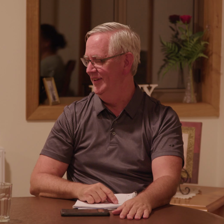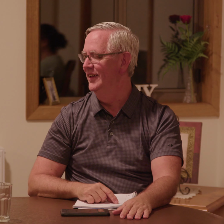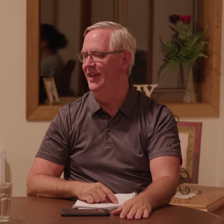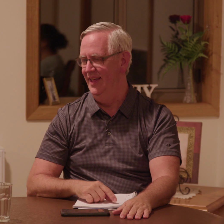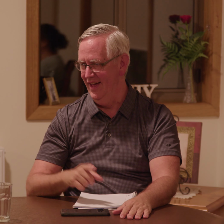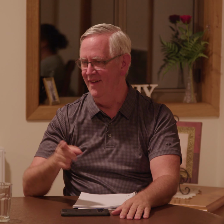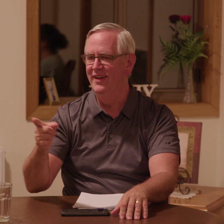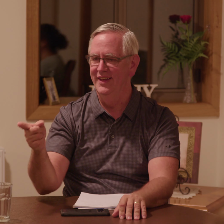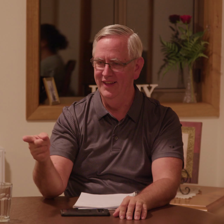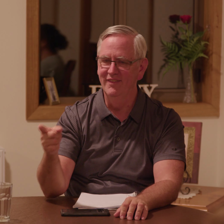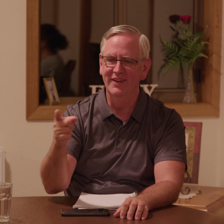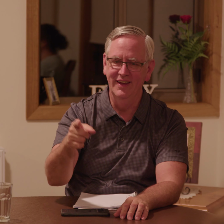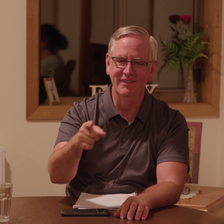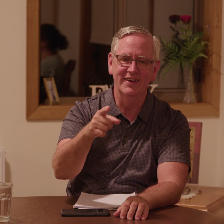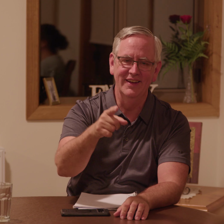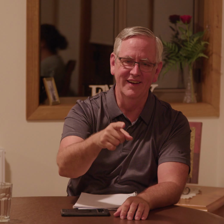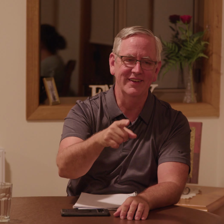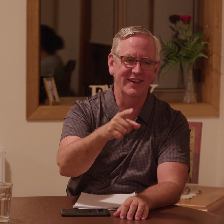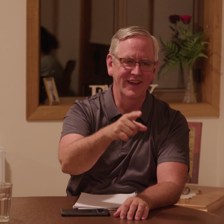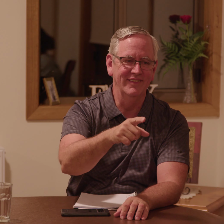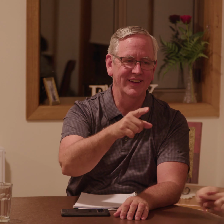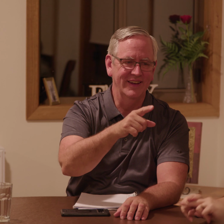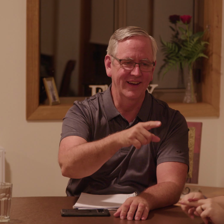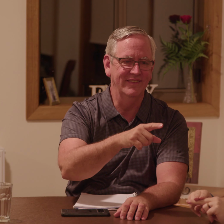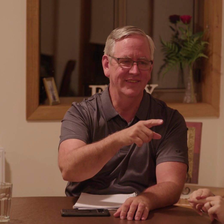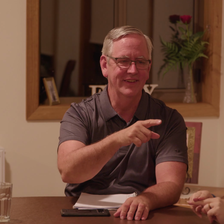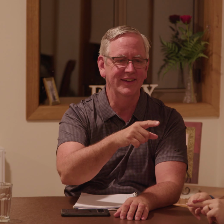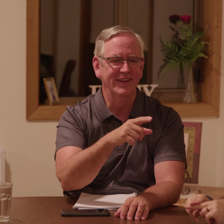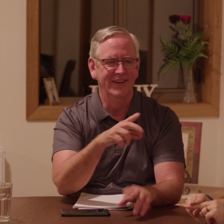Yeah, like a fire. firewood, laying the firewood.